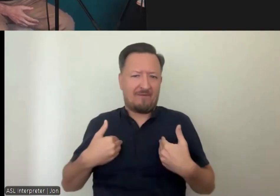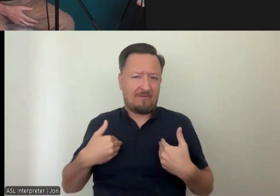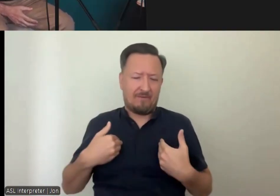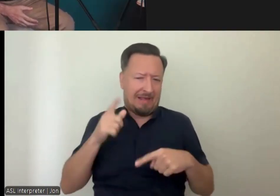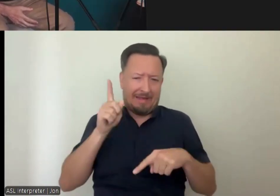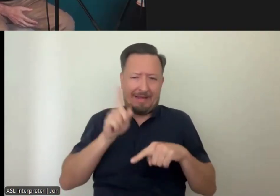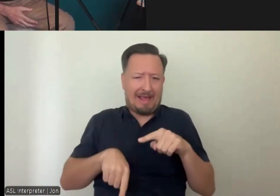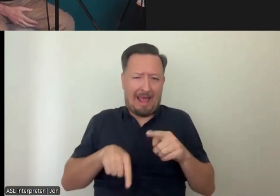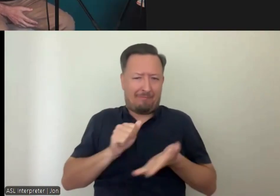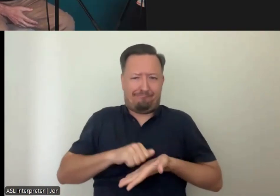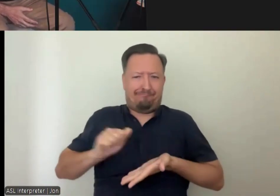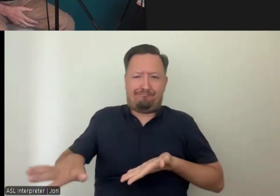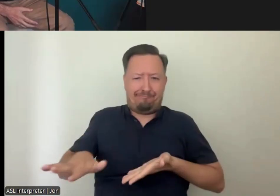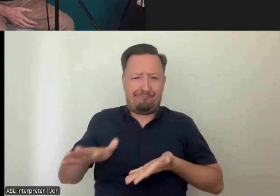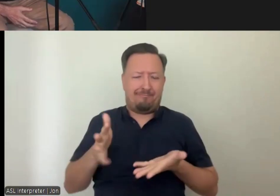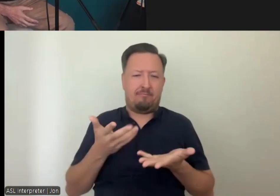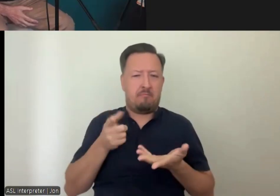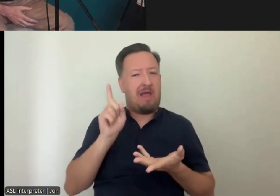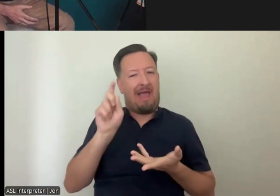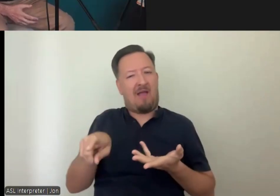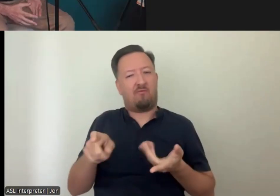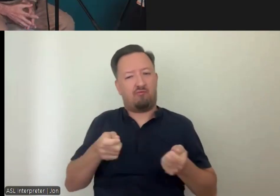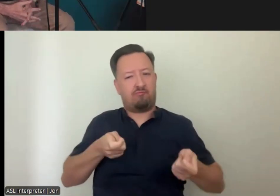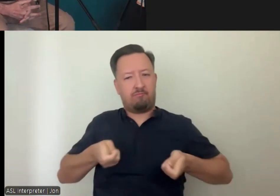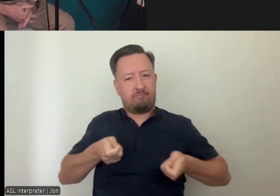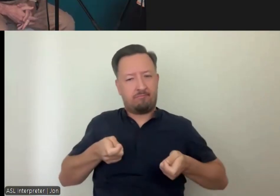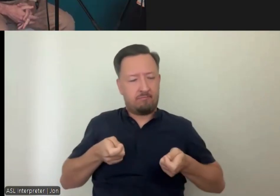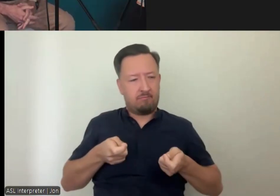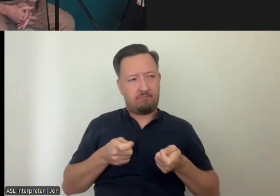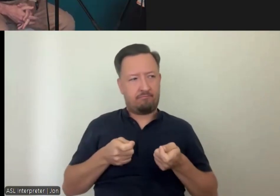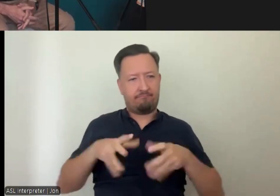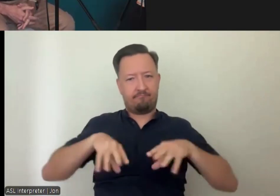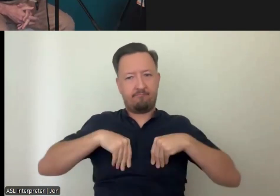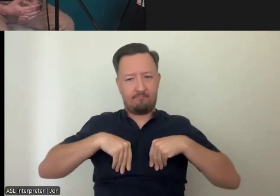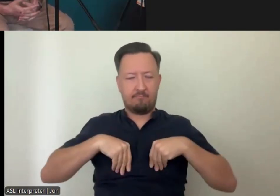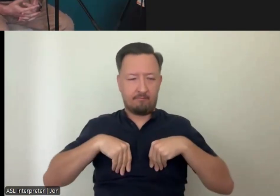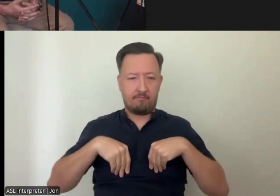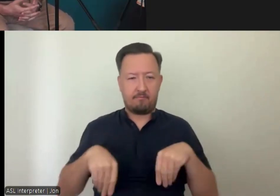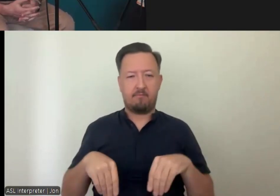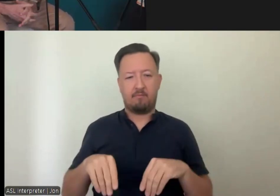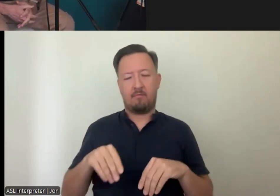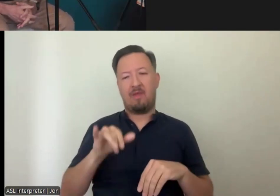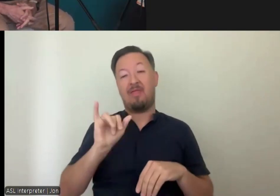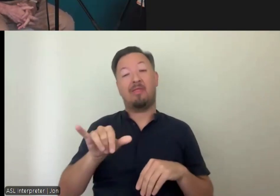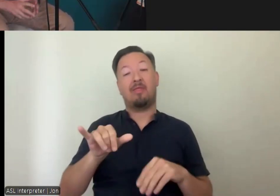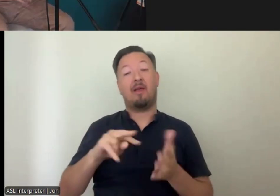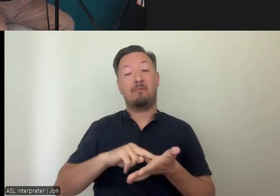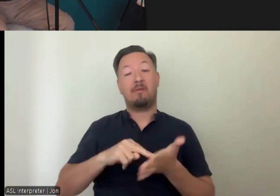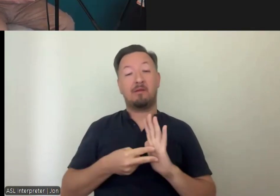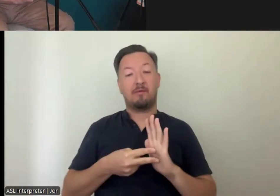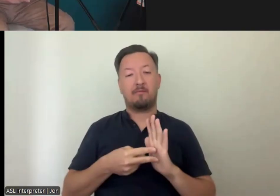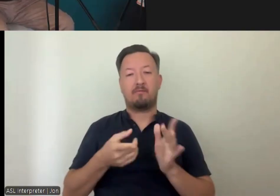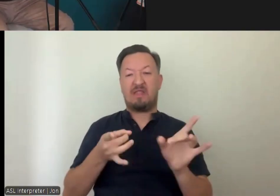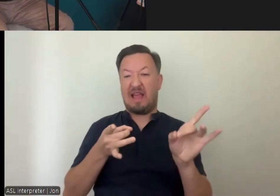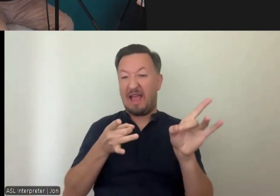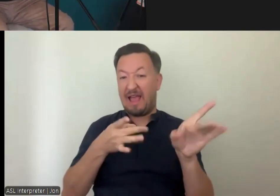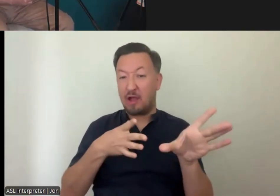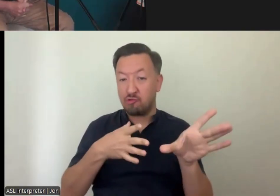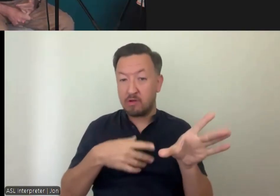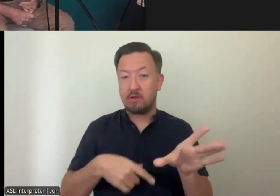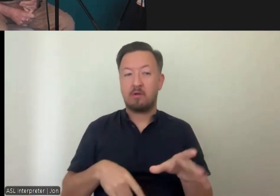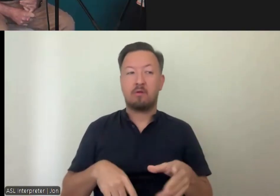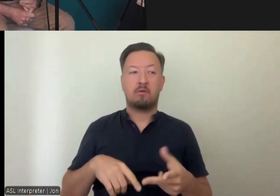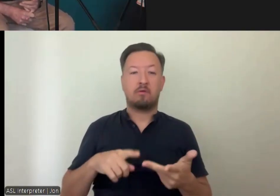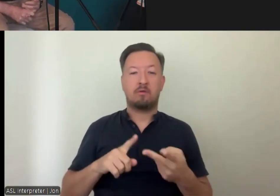need to deal with them. You need to somehow come to terms with them. And those involve things like hatred,